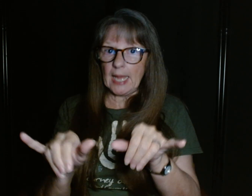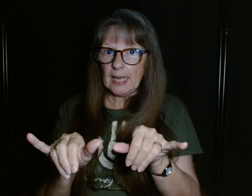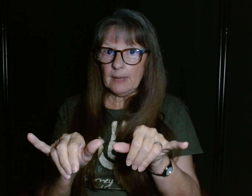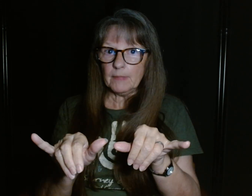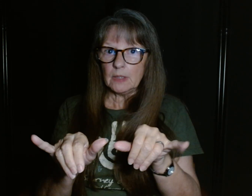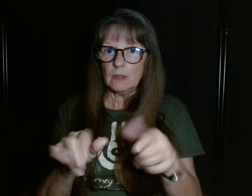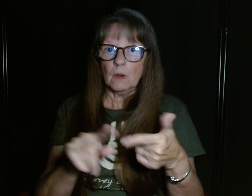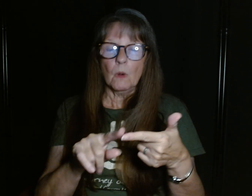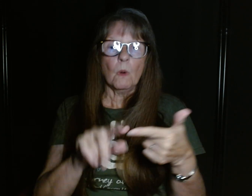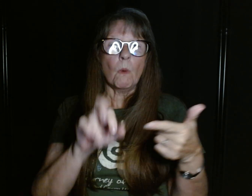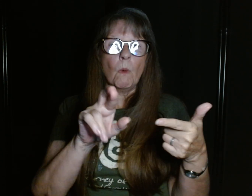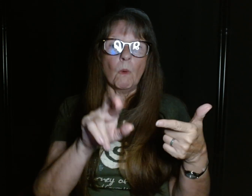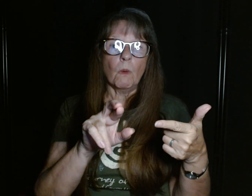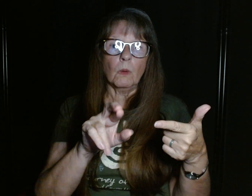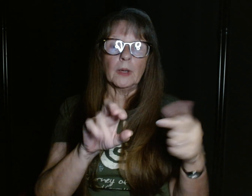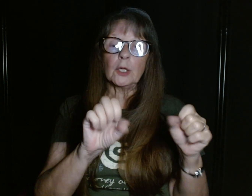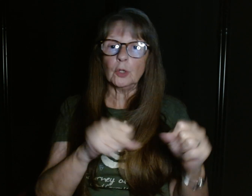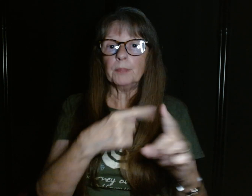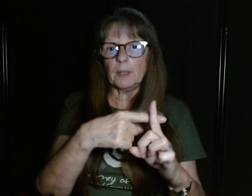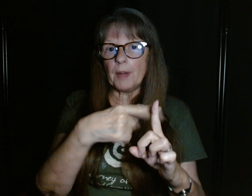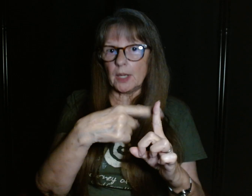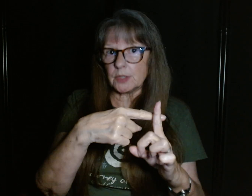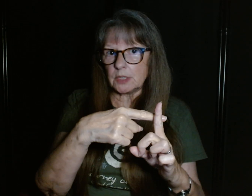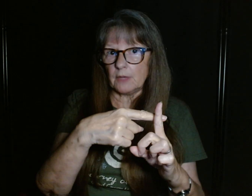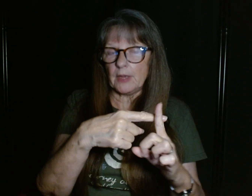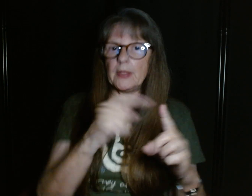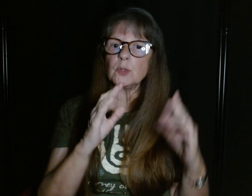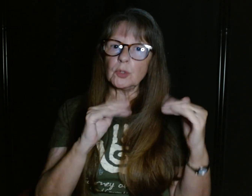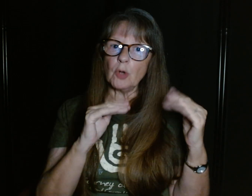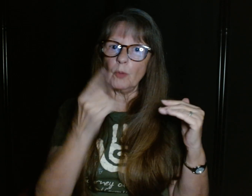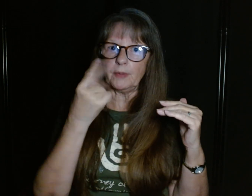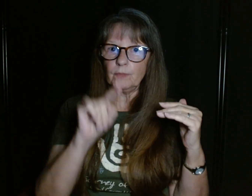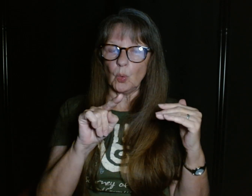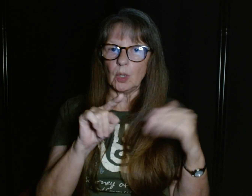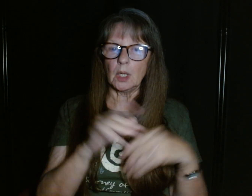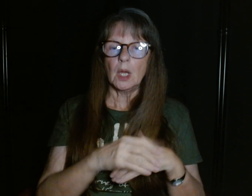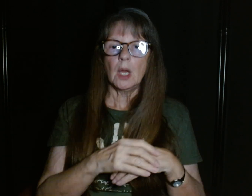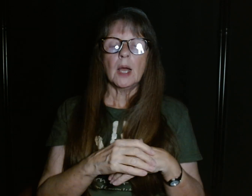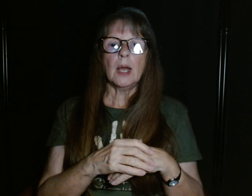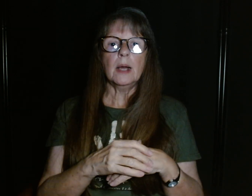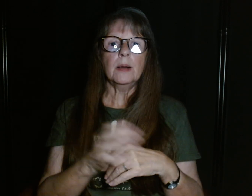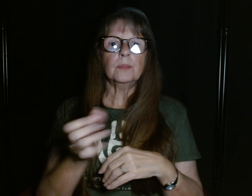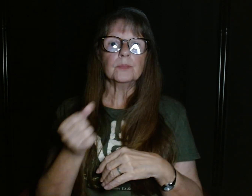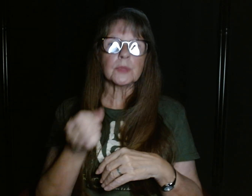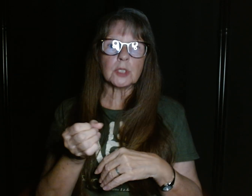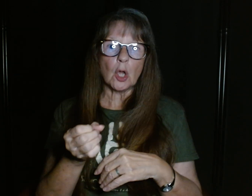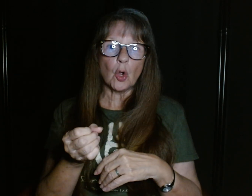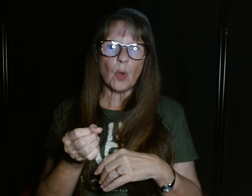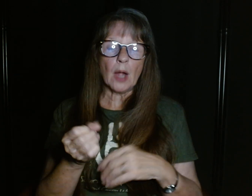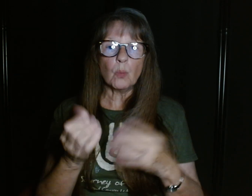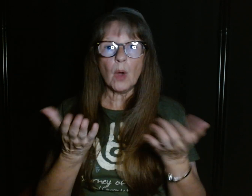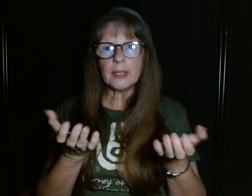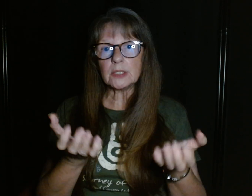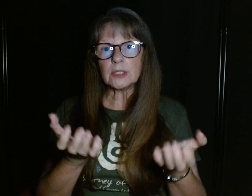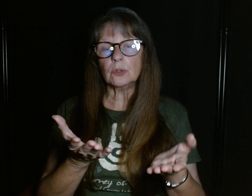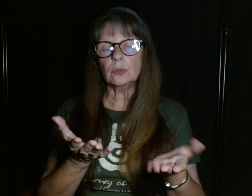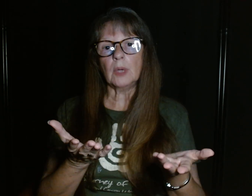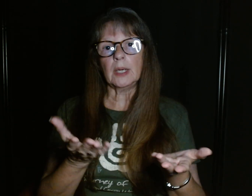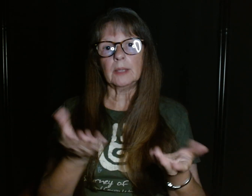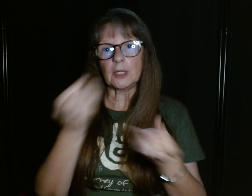same, or it could be a positive, and that's what they're hoping for. So I wanted to let